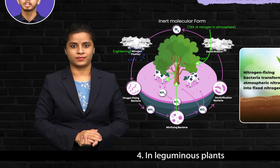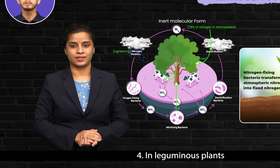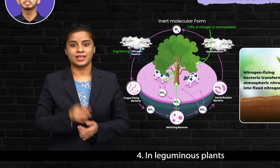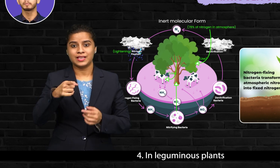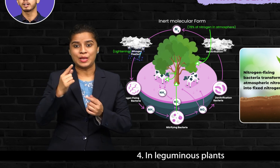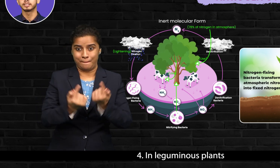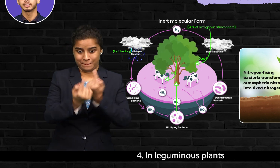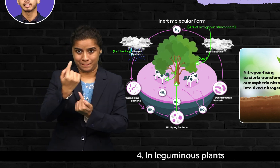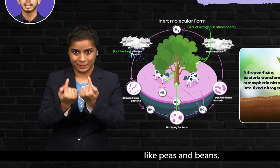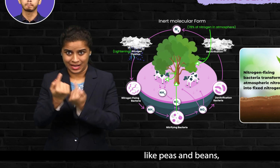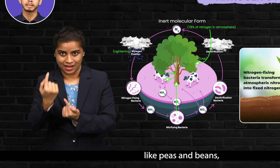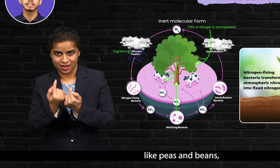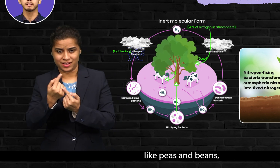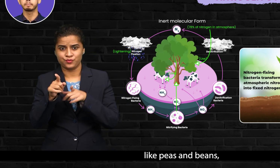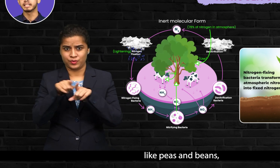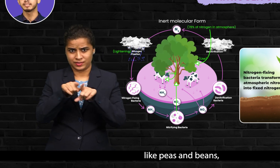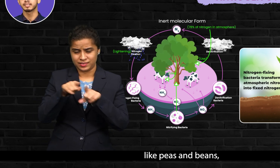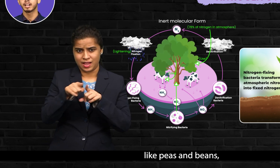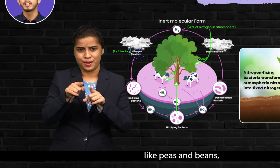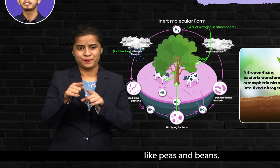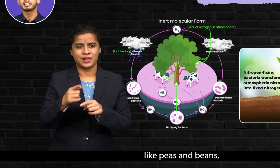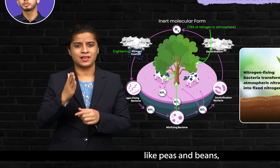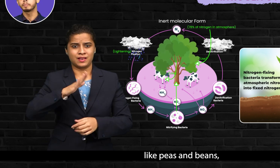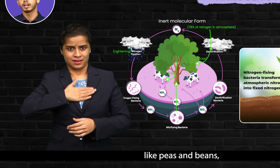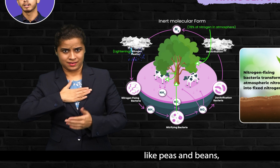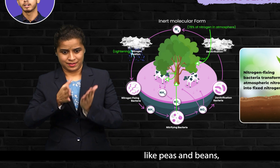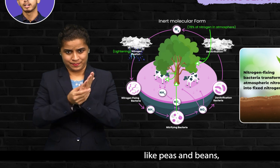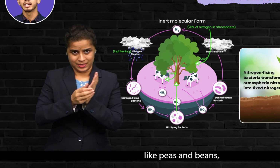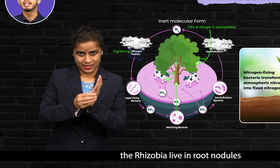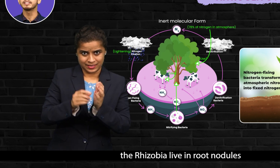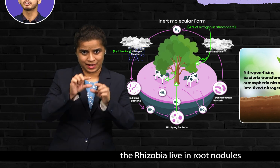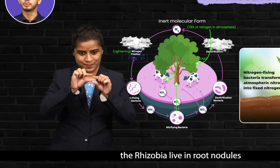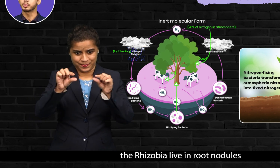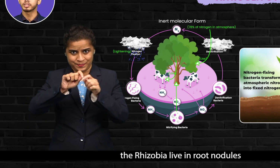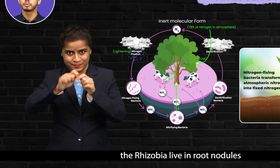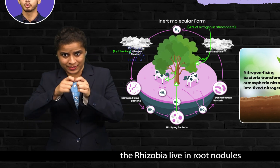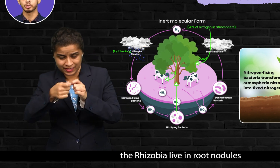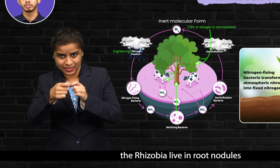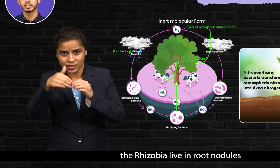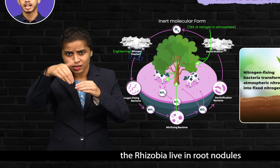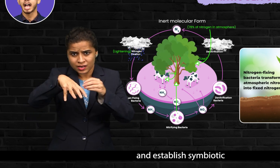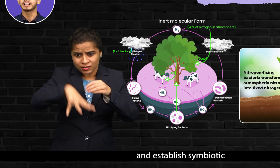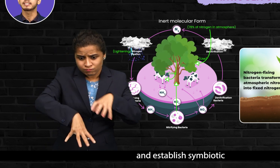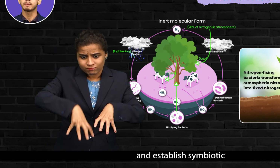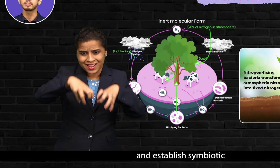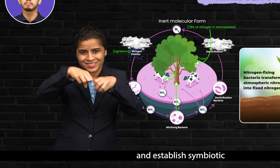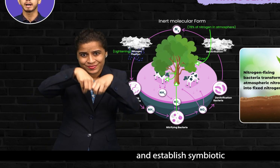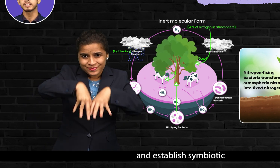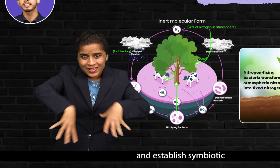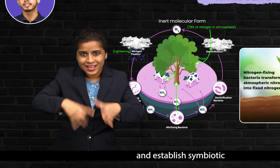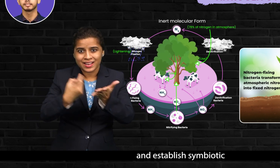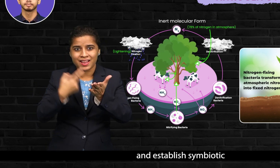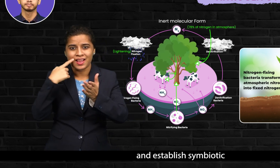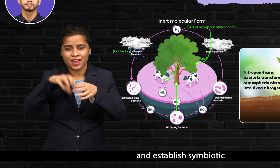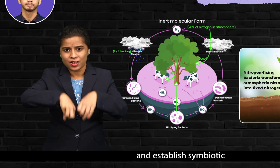In leguminous plants like peas and beans, the rhizobia live in the root nodules and establish